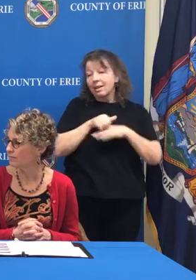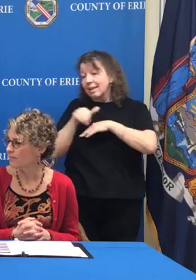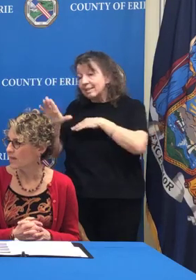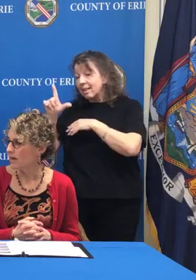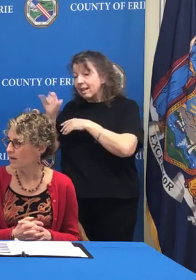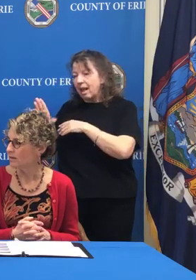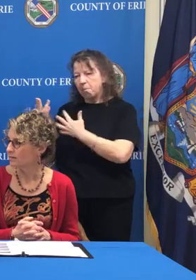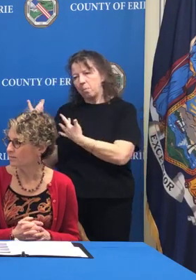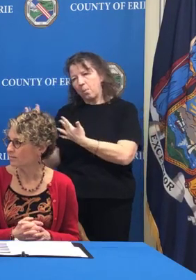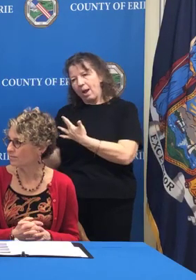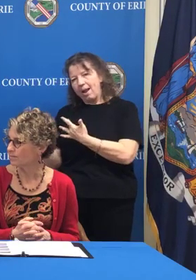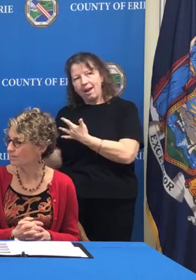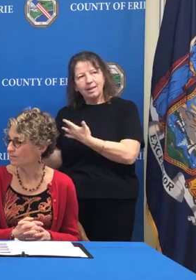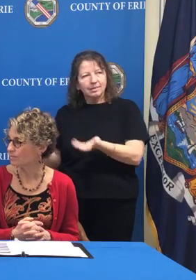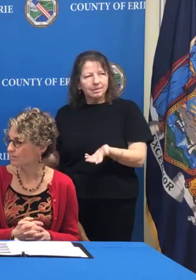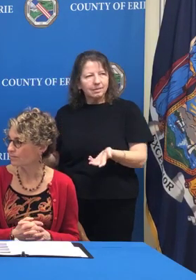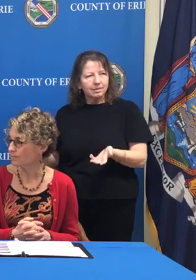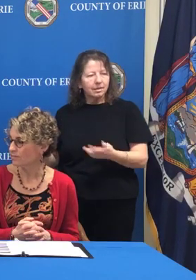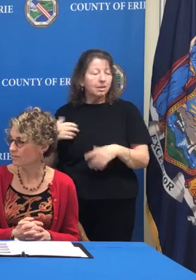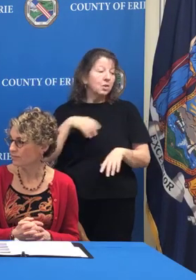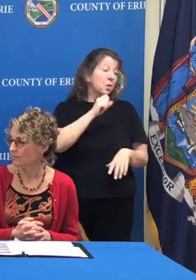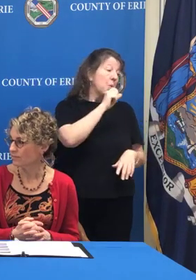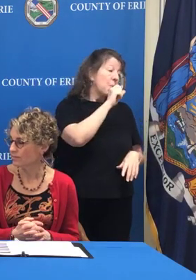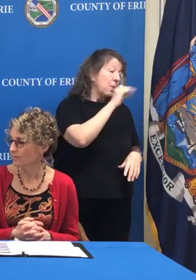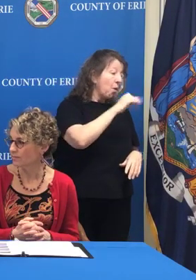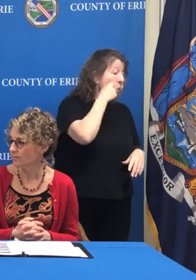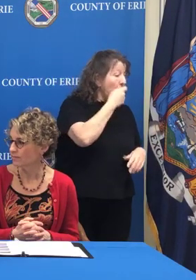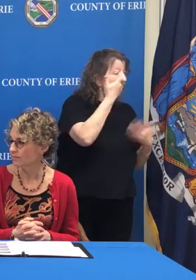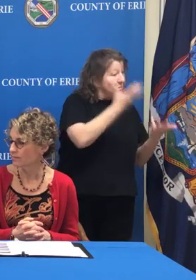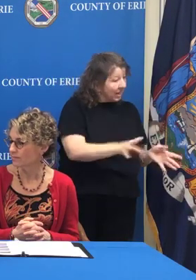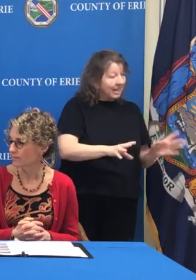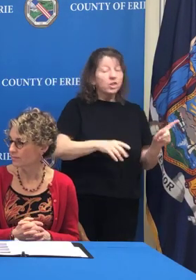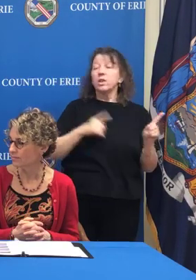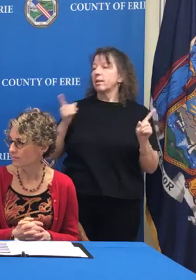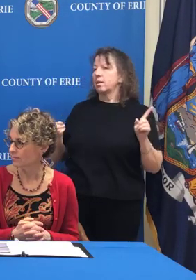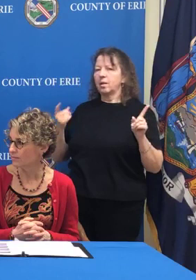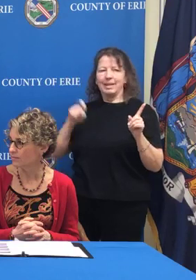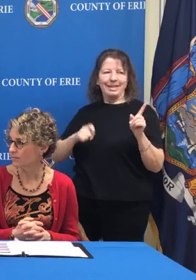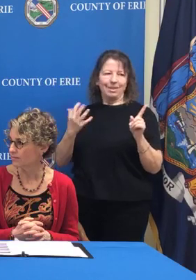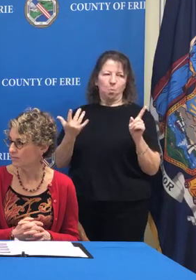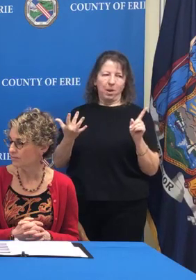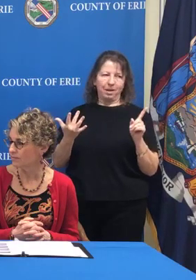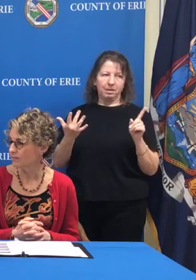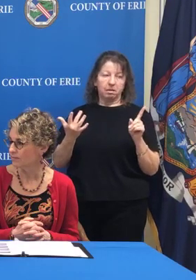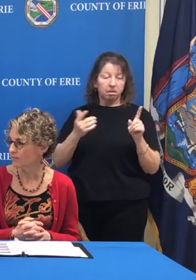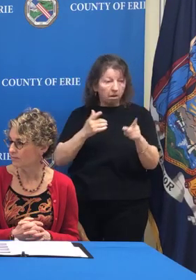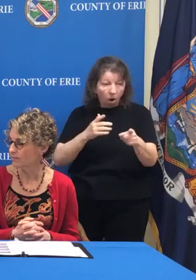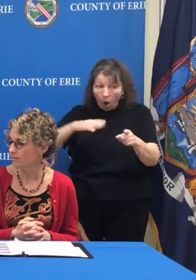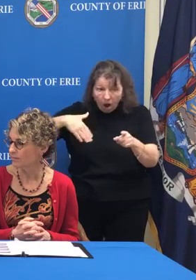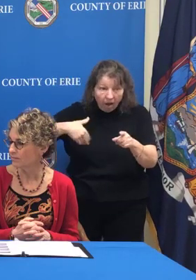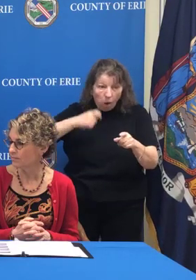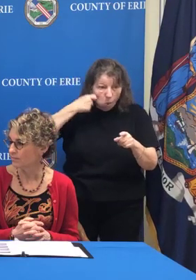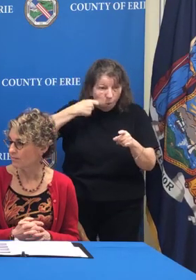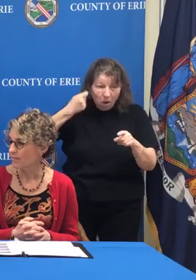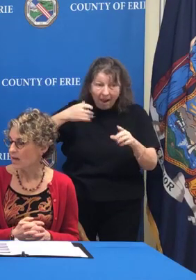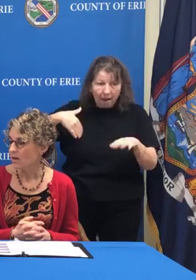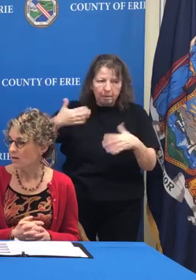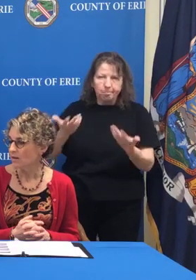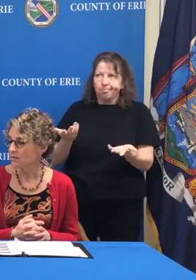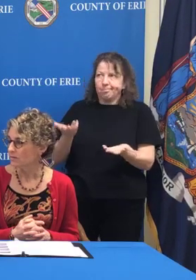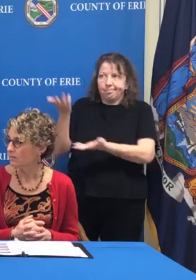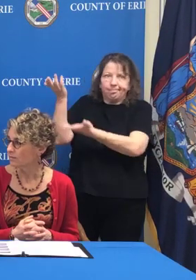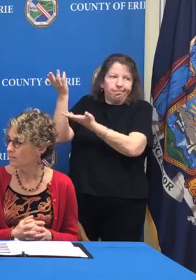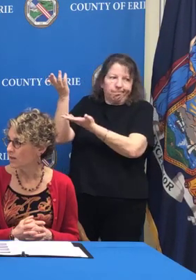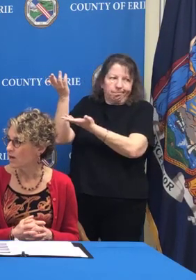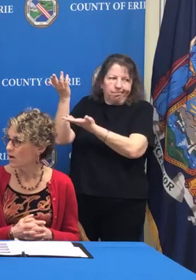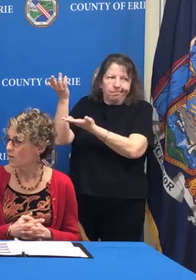through. So if they were swabbed, they will get results. If they have not been swabbed at this point, there's really not a lot we can do because